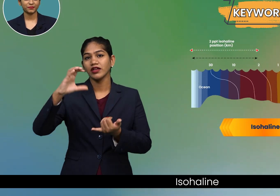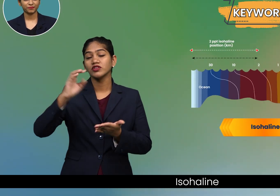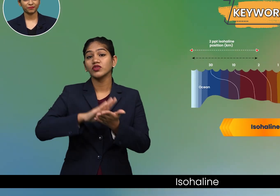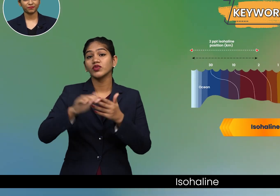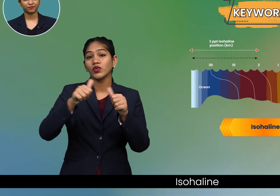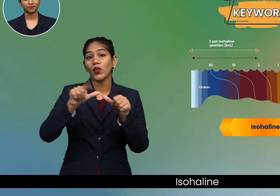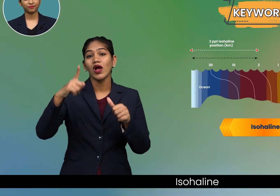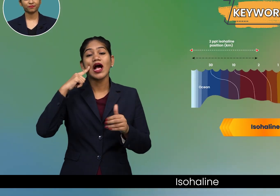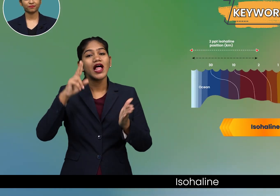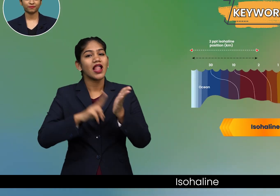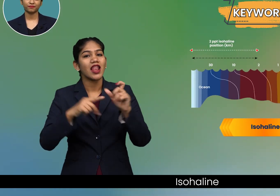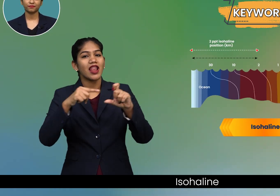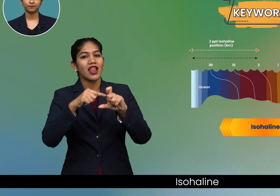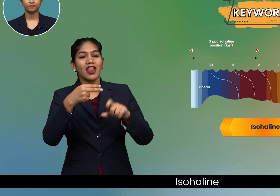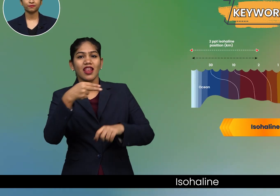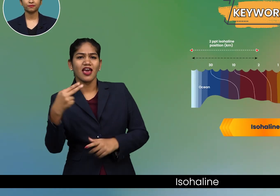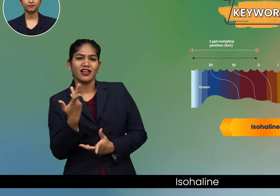Isoline: